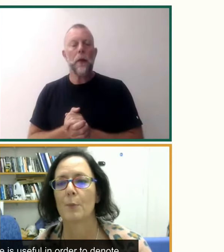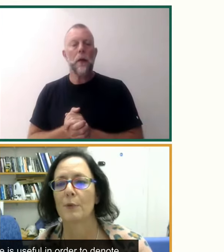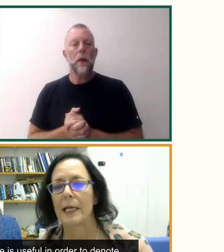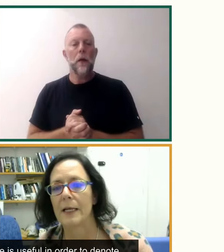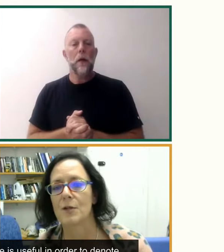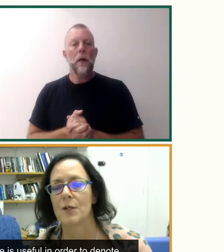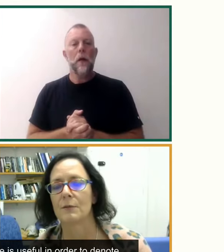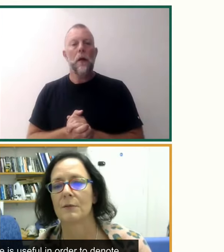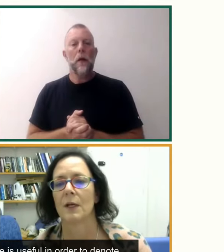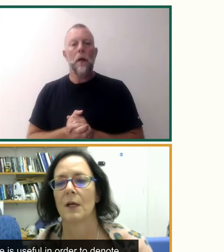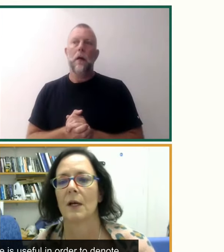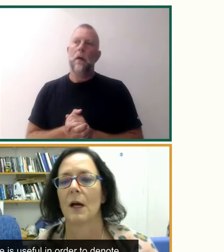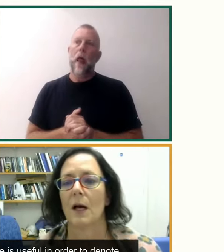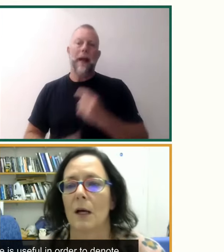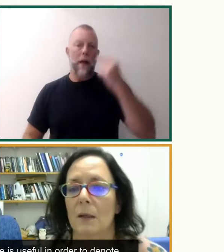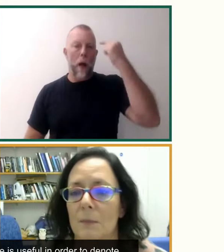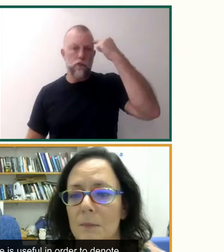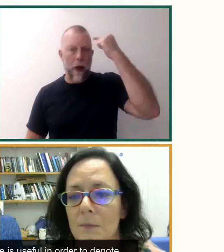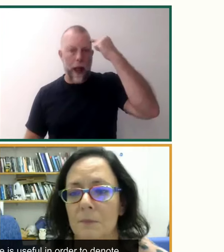I don't know, a brain lesion,